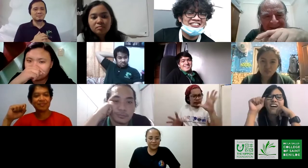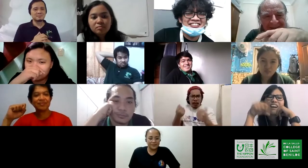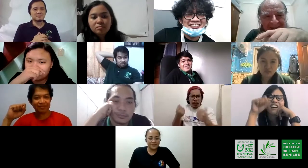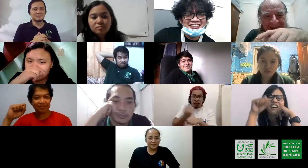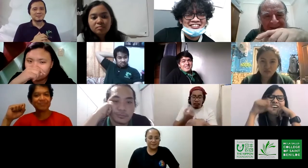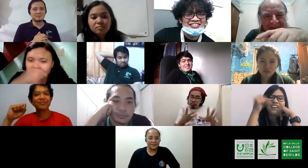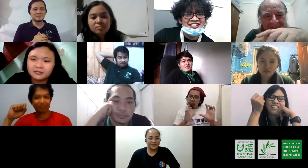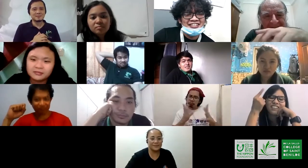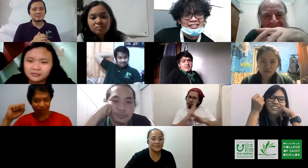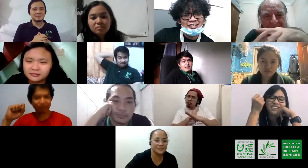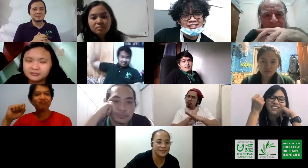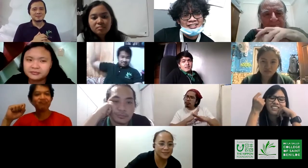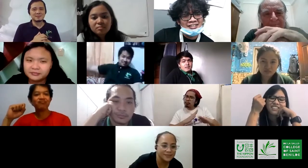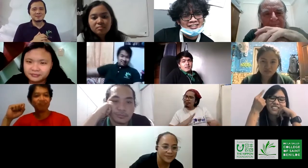forget.